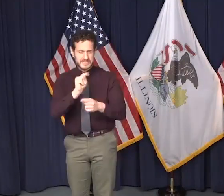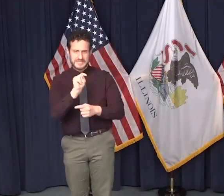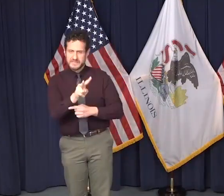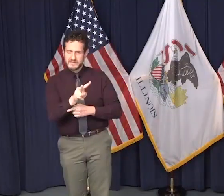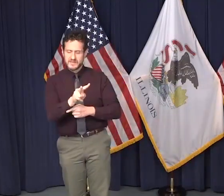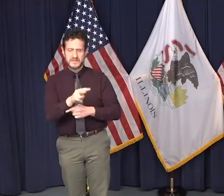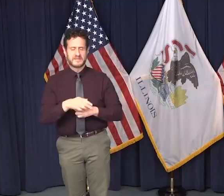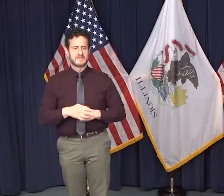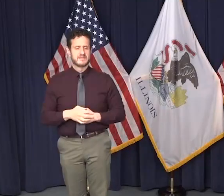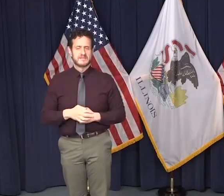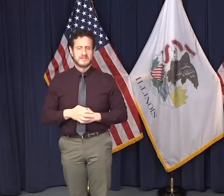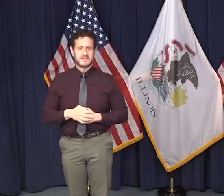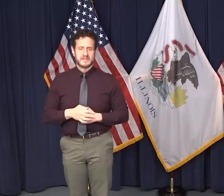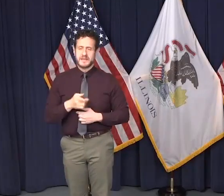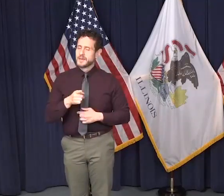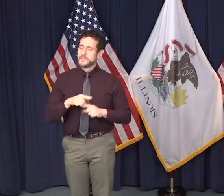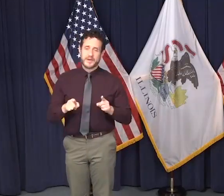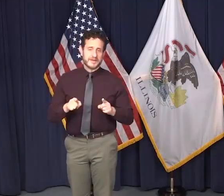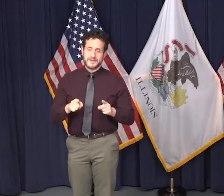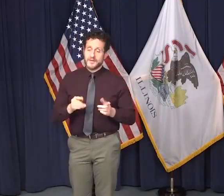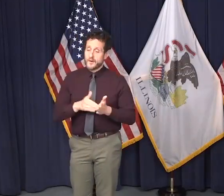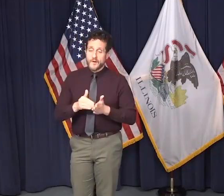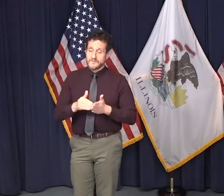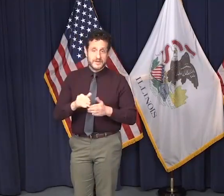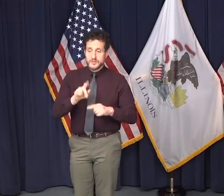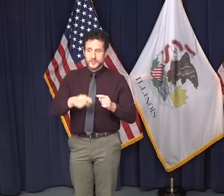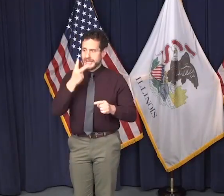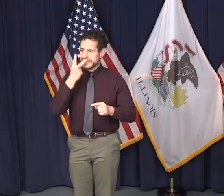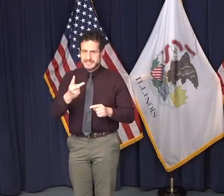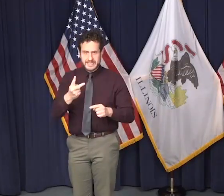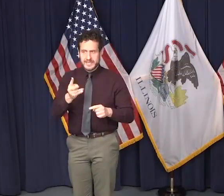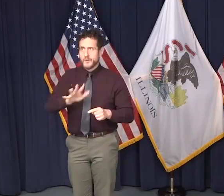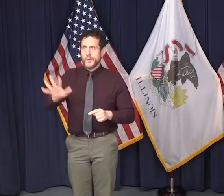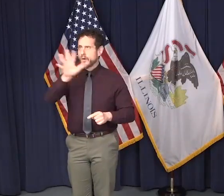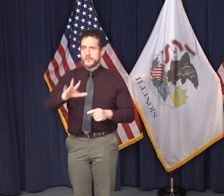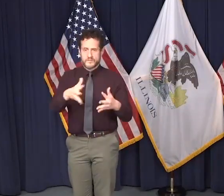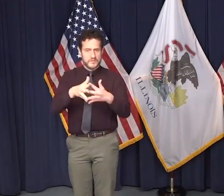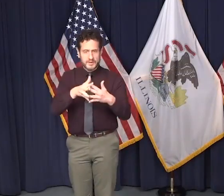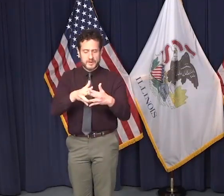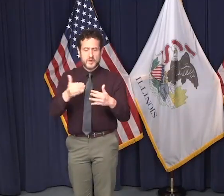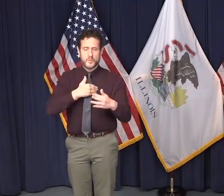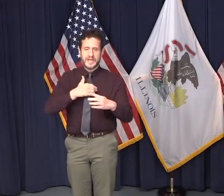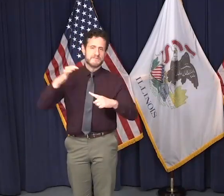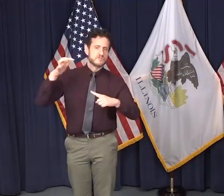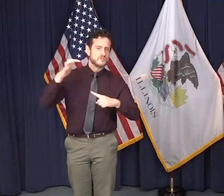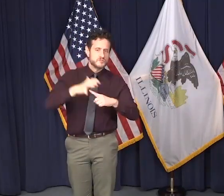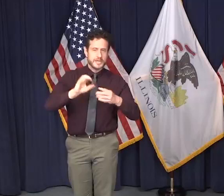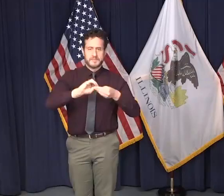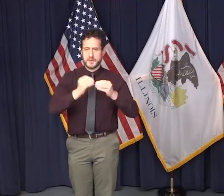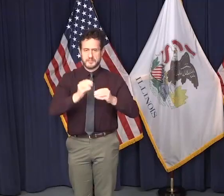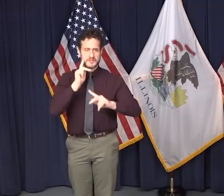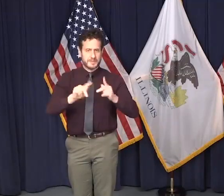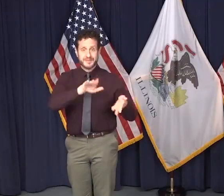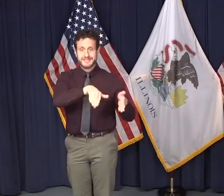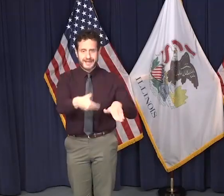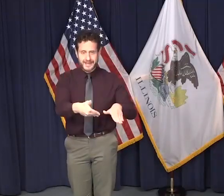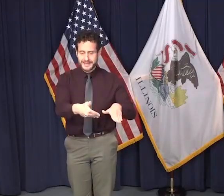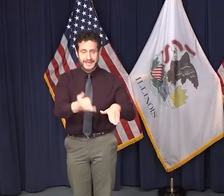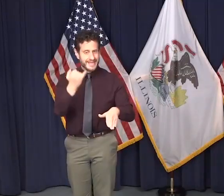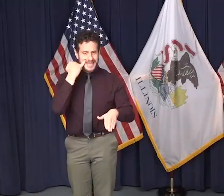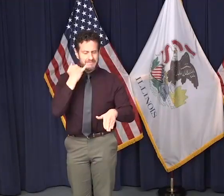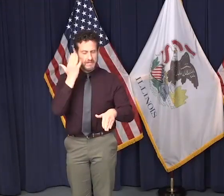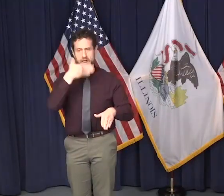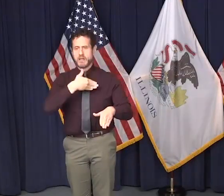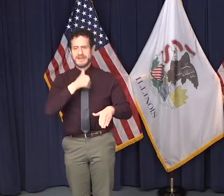reports of record cases and deaths across the United States, then you're missing something, because